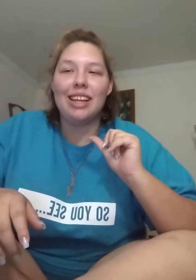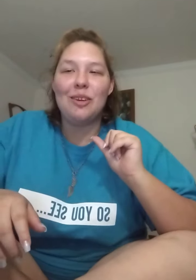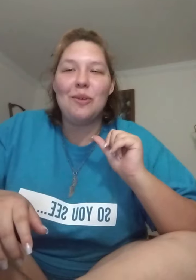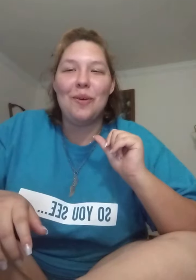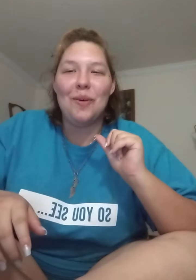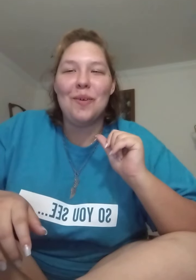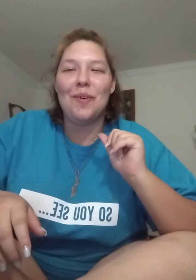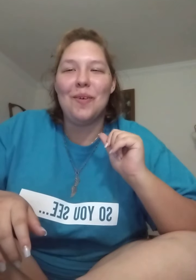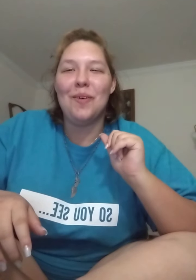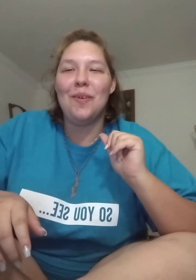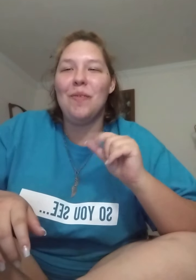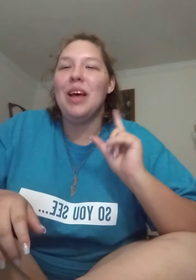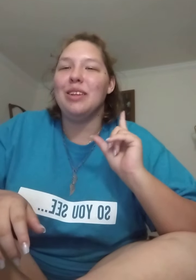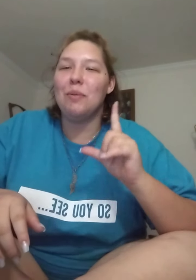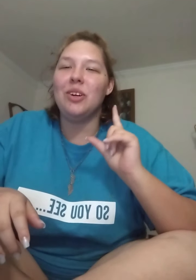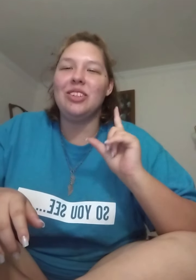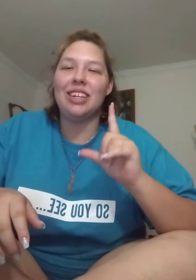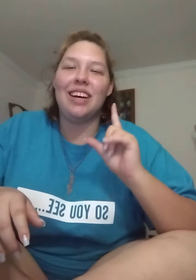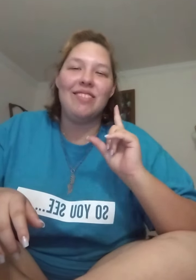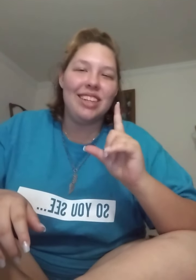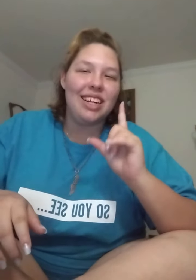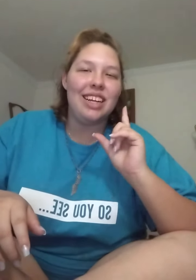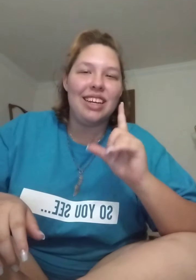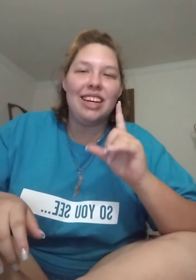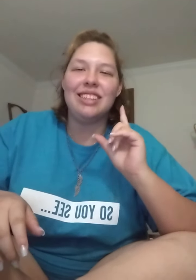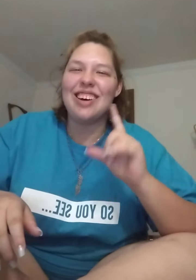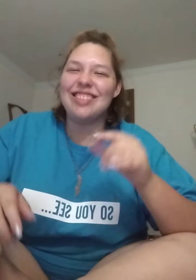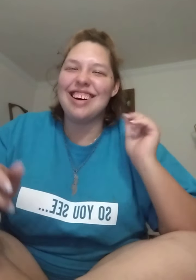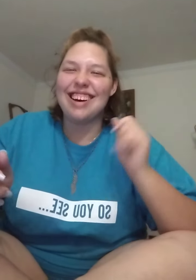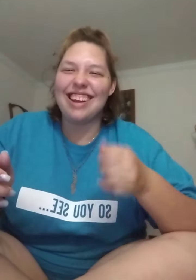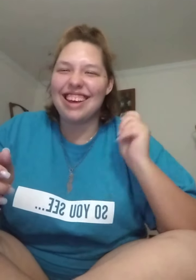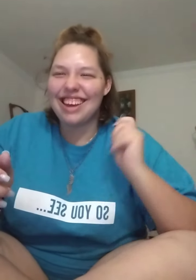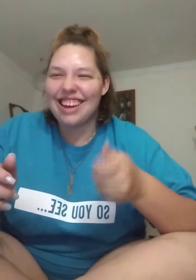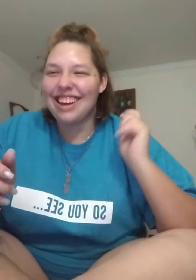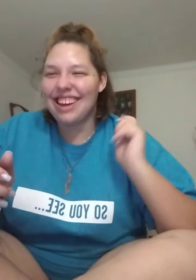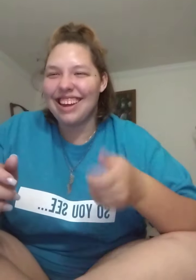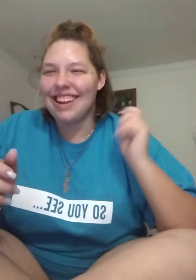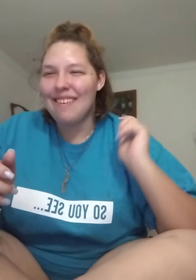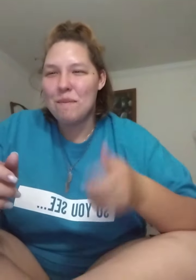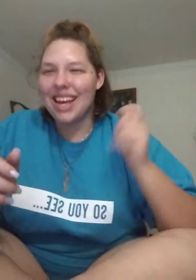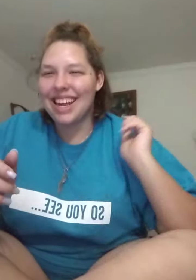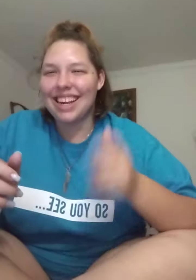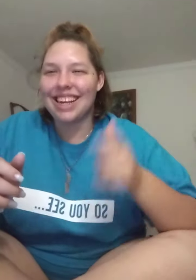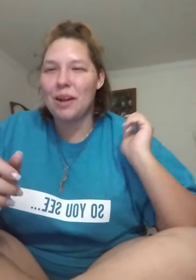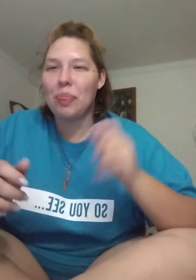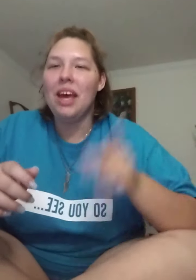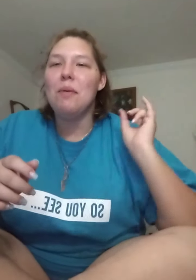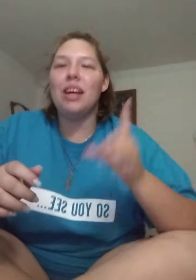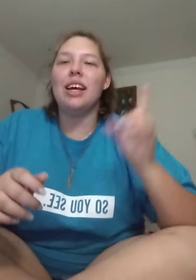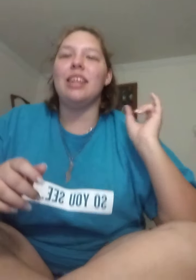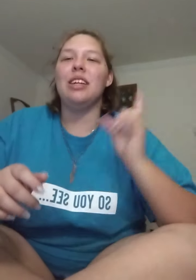you, so put your loving hand out, darling. I'm begging, begging